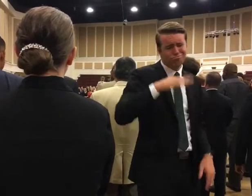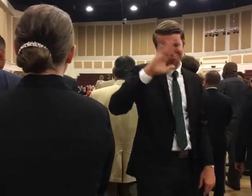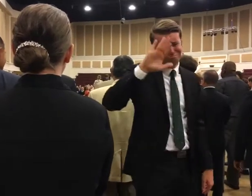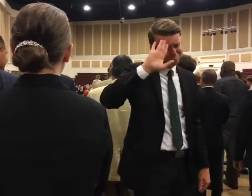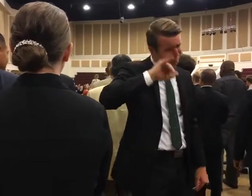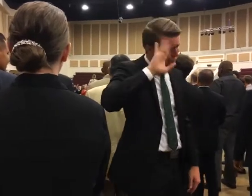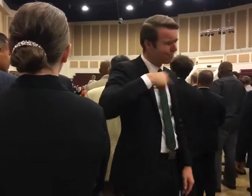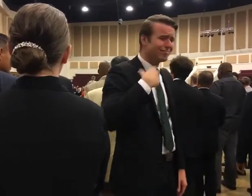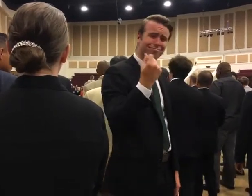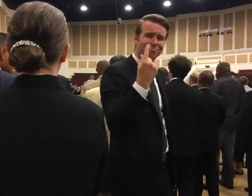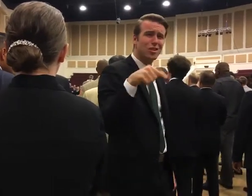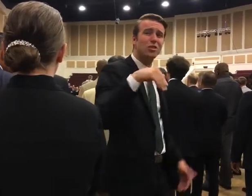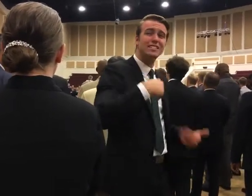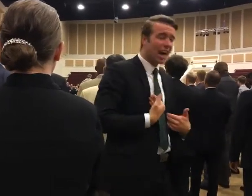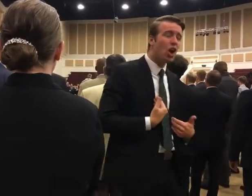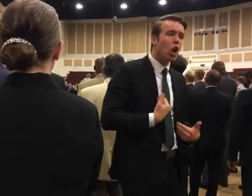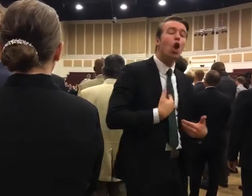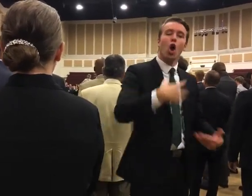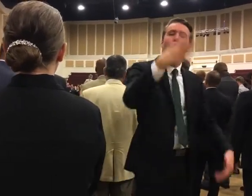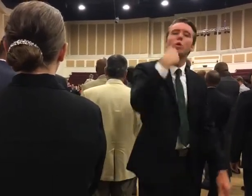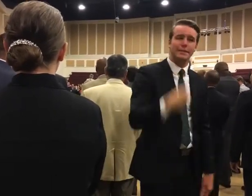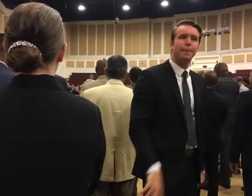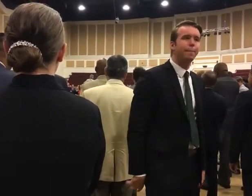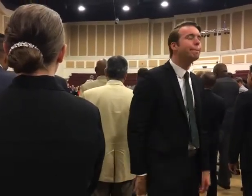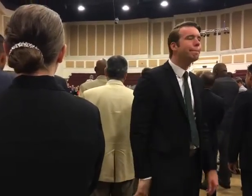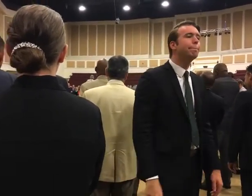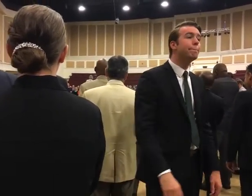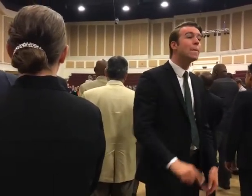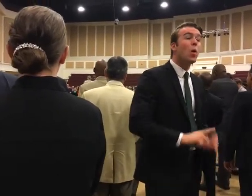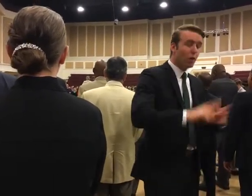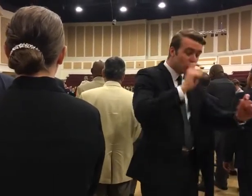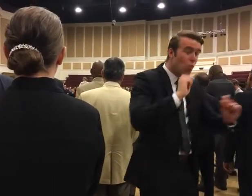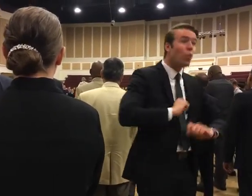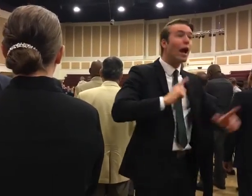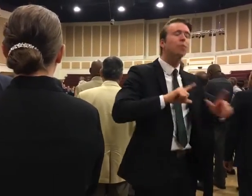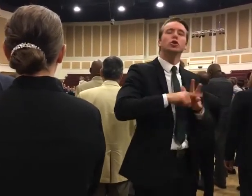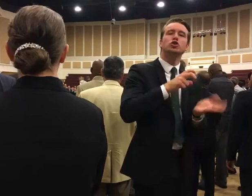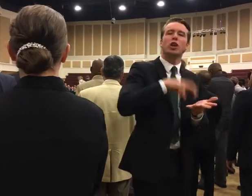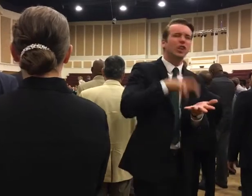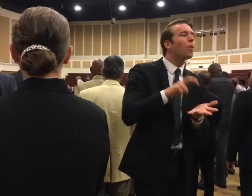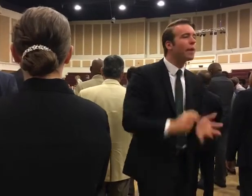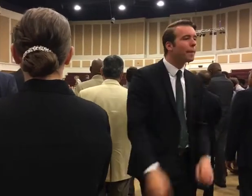that. Go to sleep. When you wake up, start